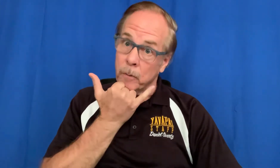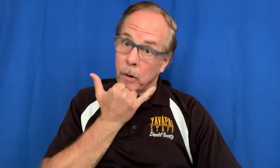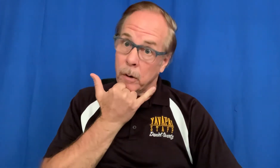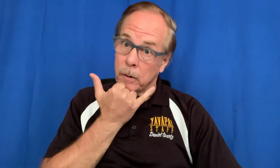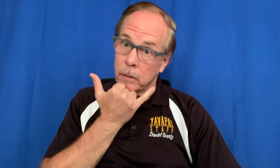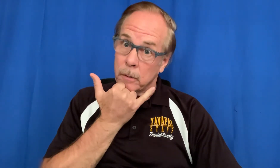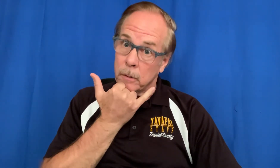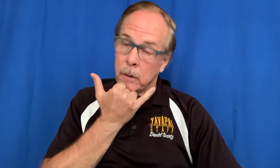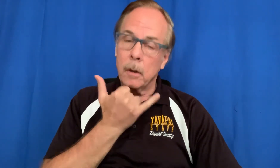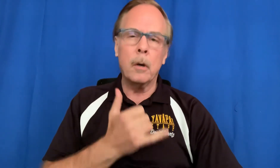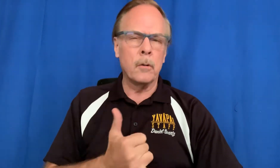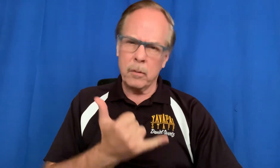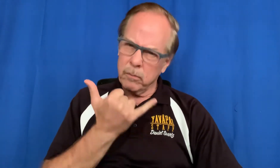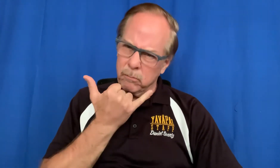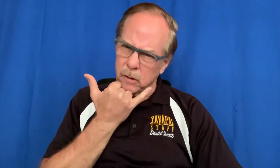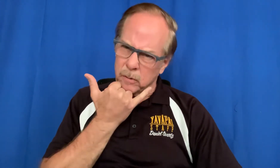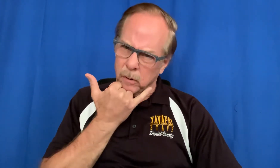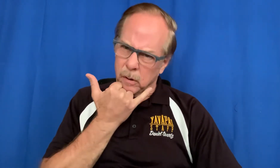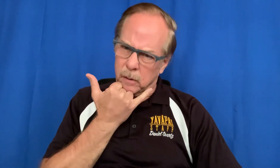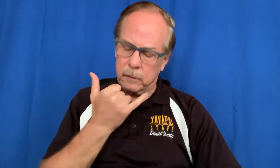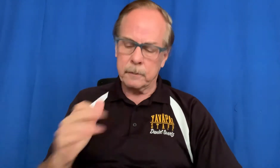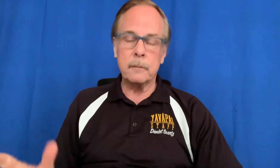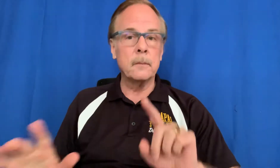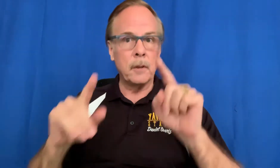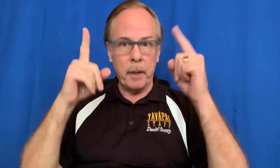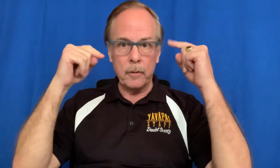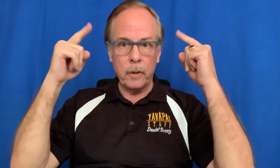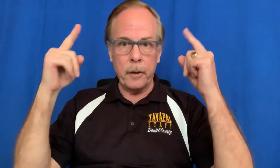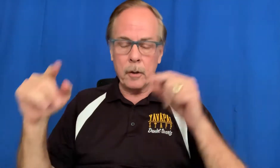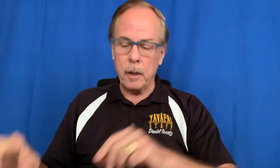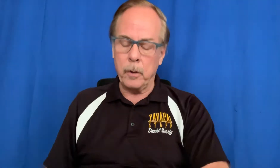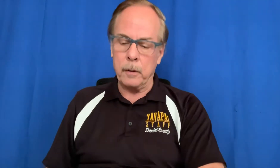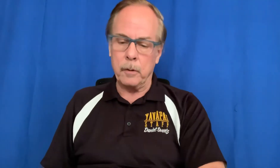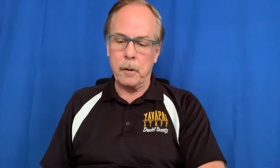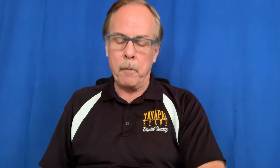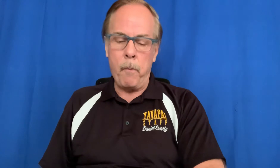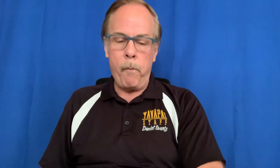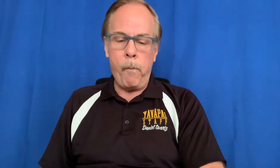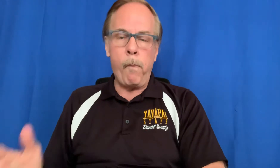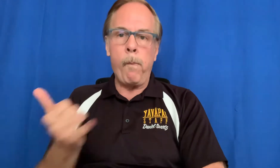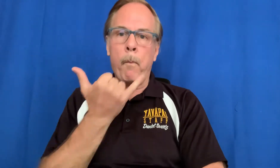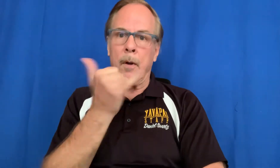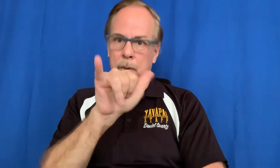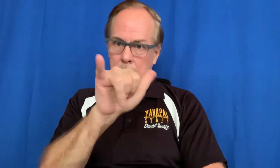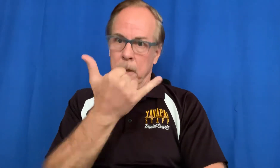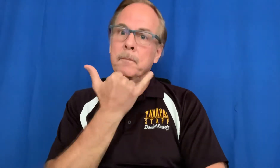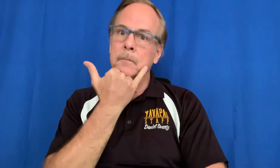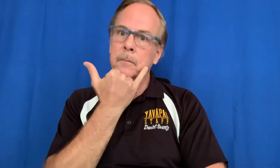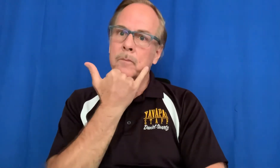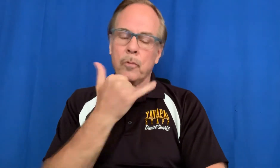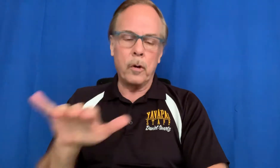wrong? Or what's wrong? Depends on how your eyebrows are. But the wrong